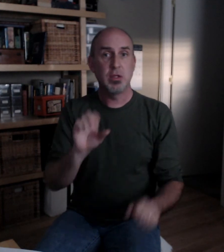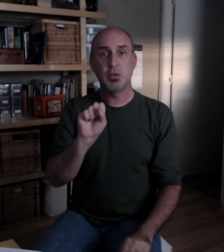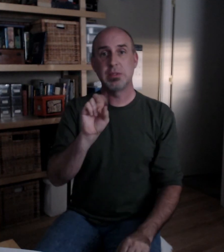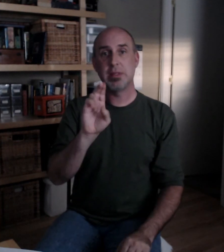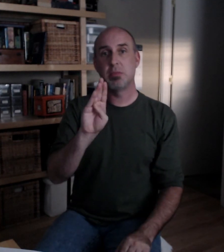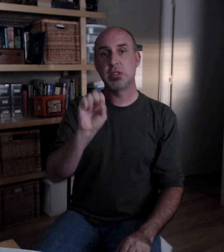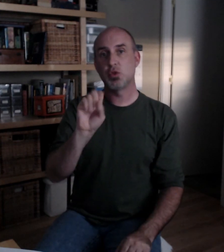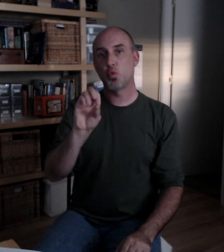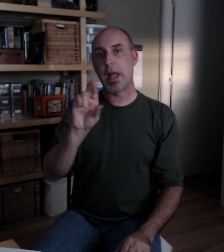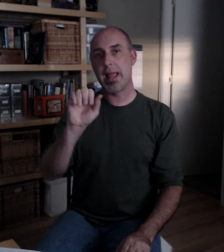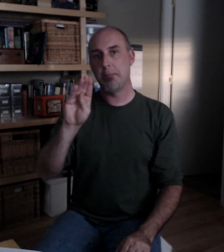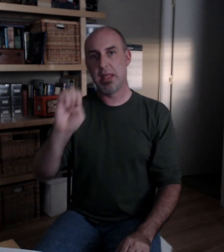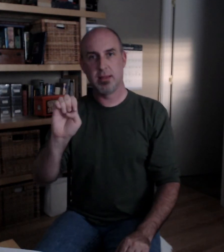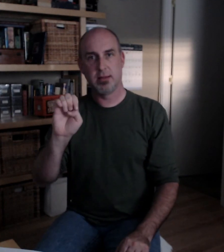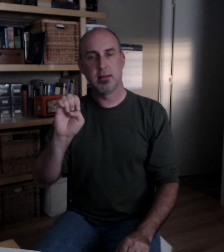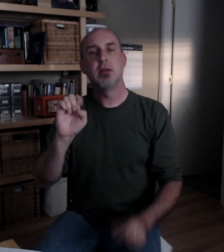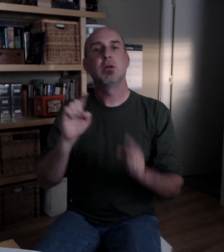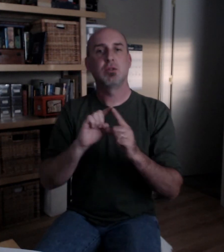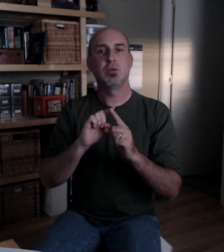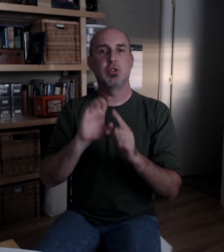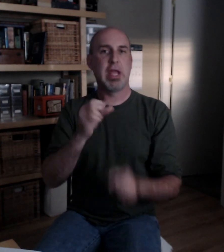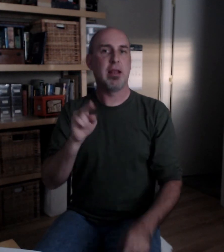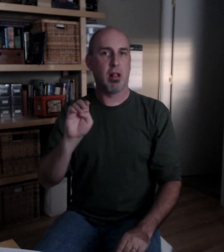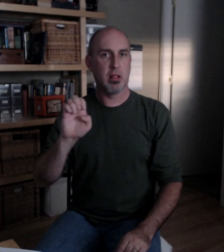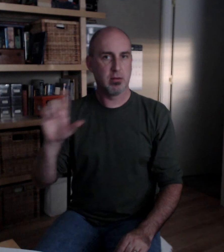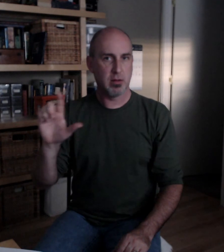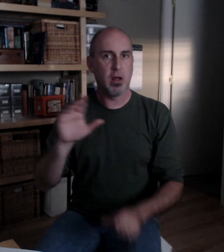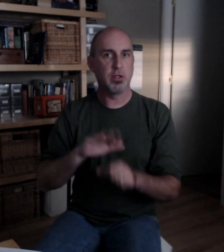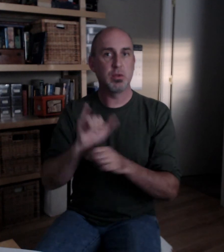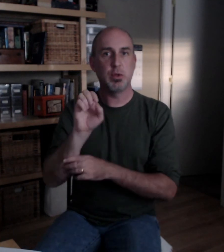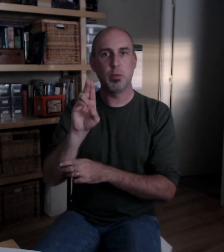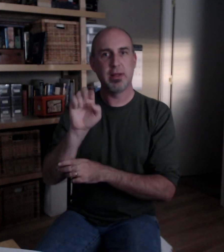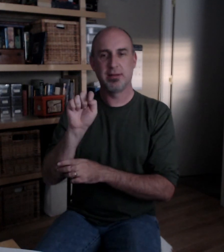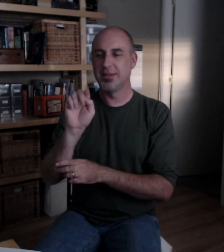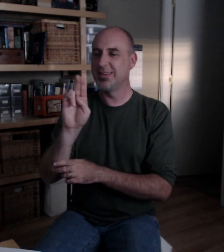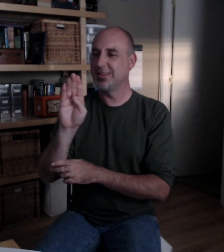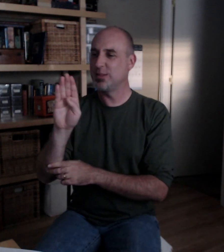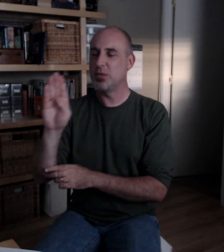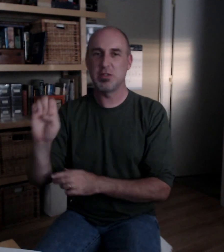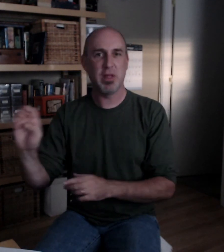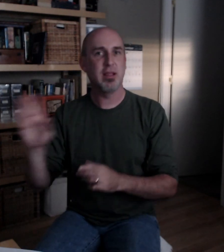to subscribe to the channel on YouTube. So much spelling,